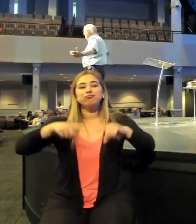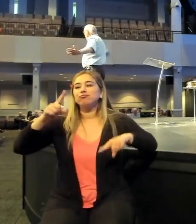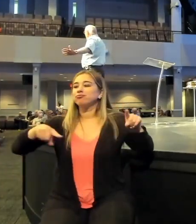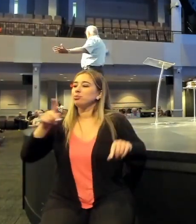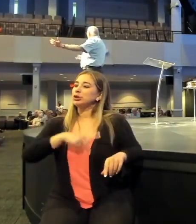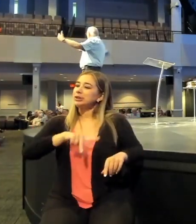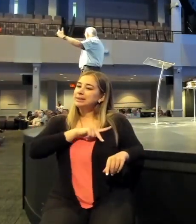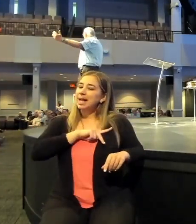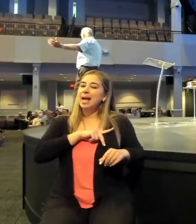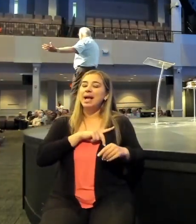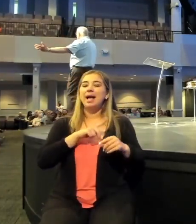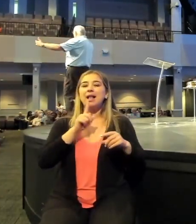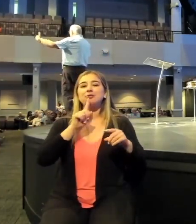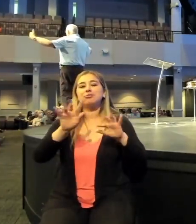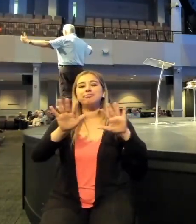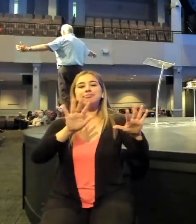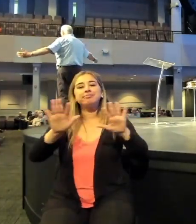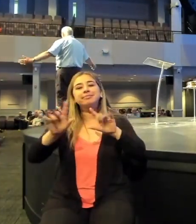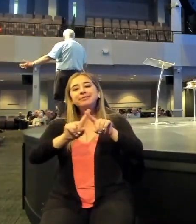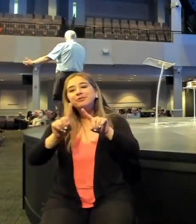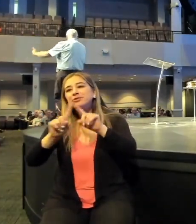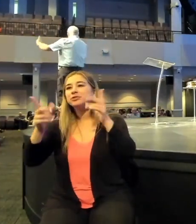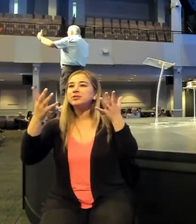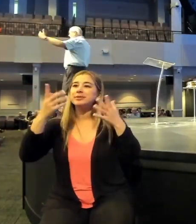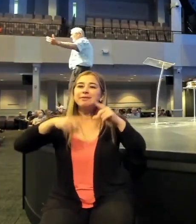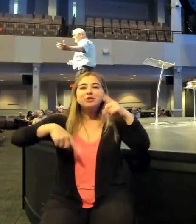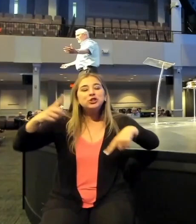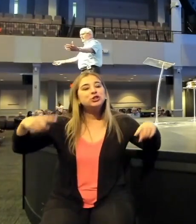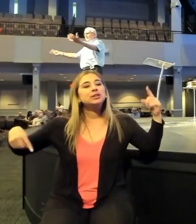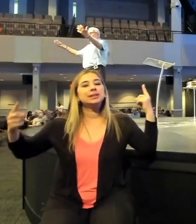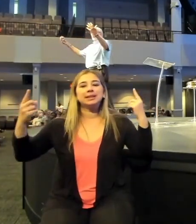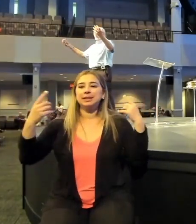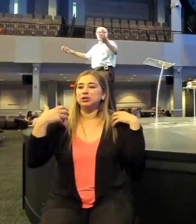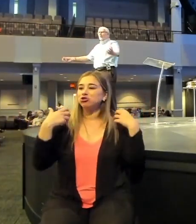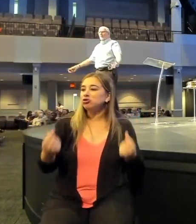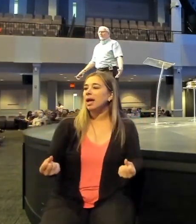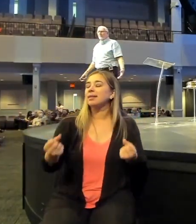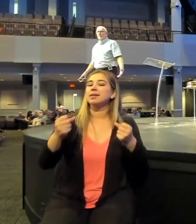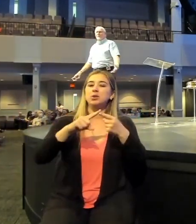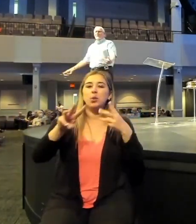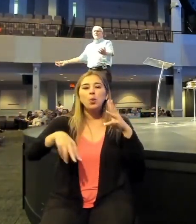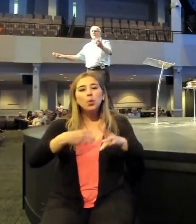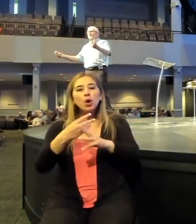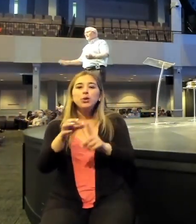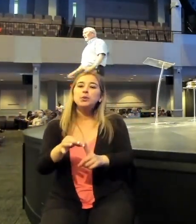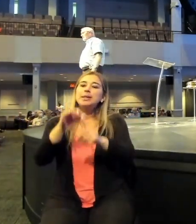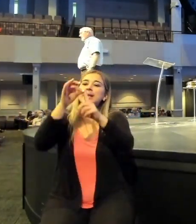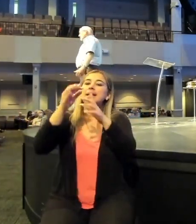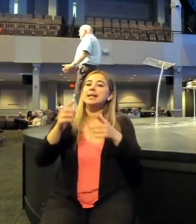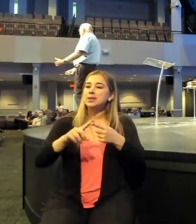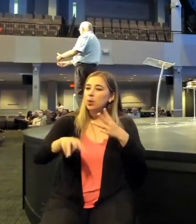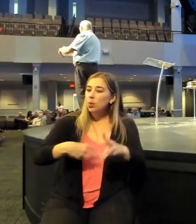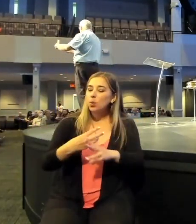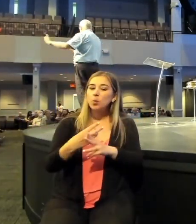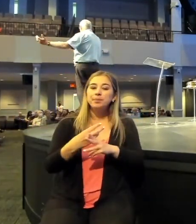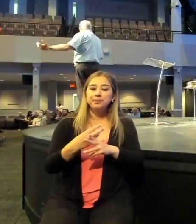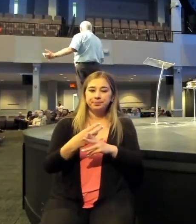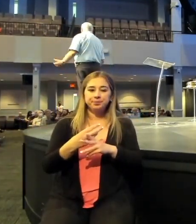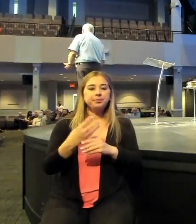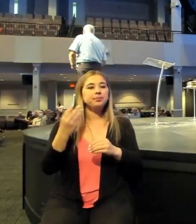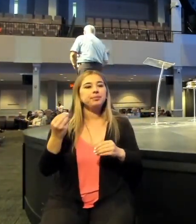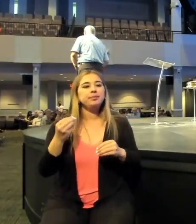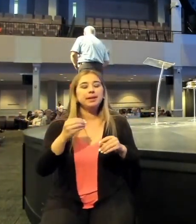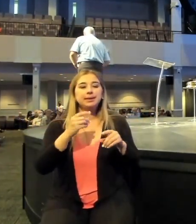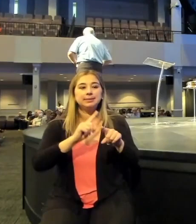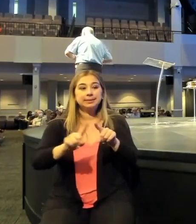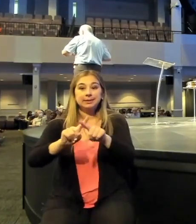provides color and blessing and diversity and strength to our world and uniqueness. And it's also the multiplicities